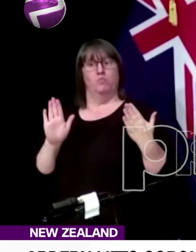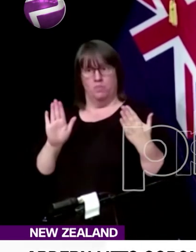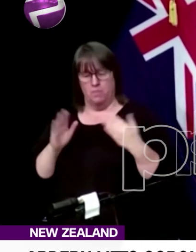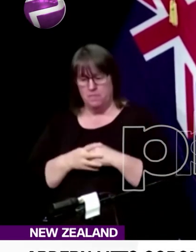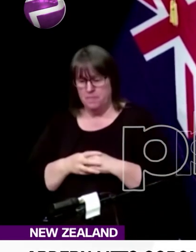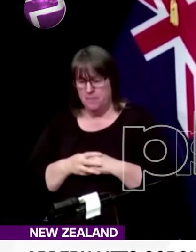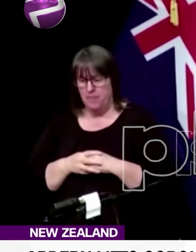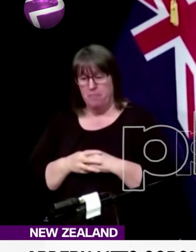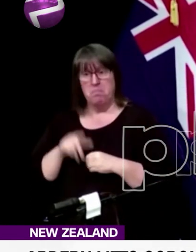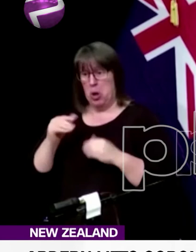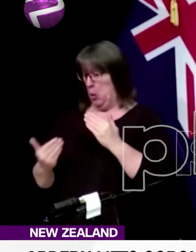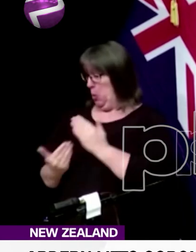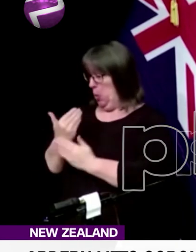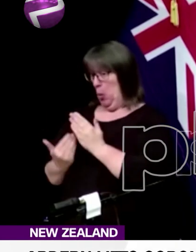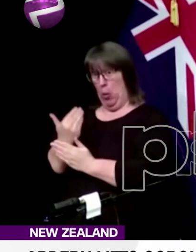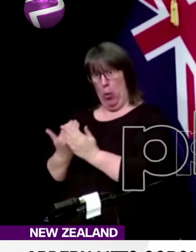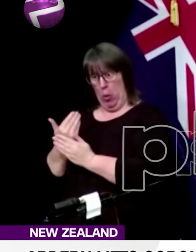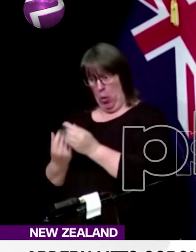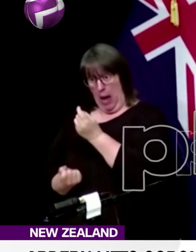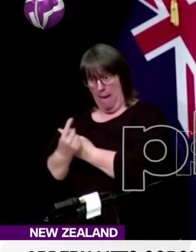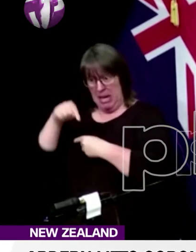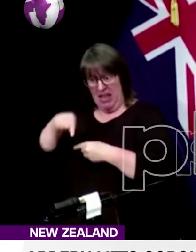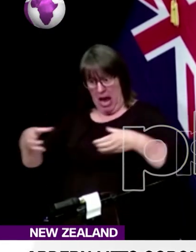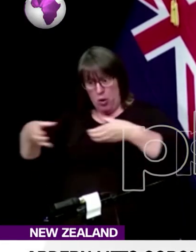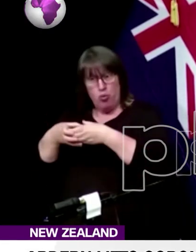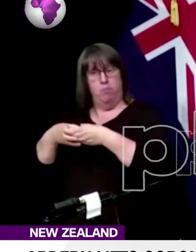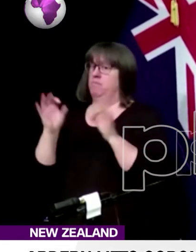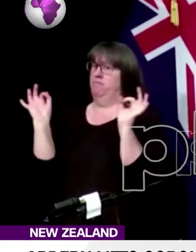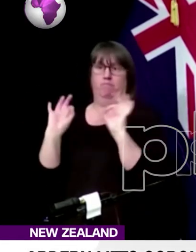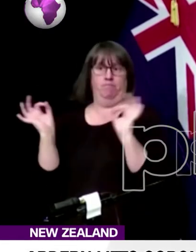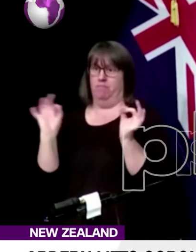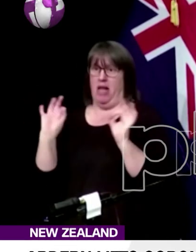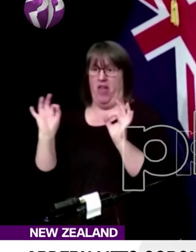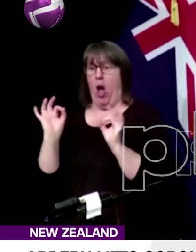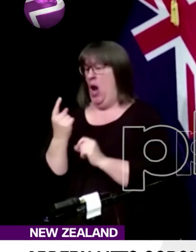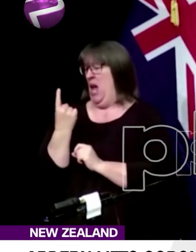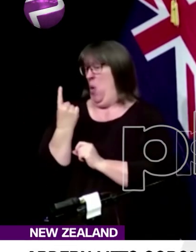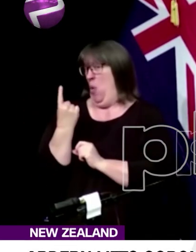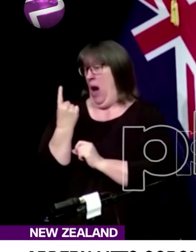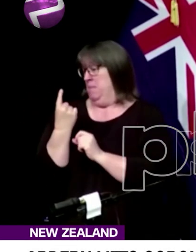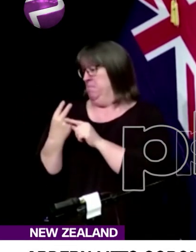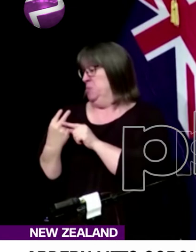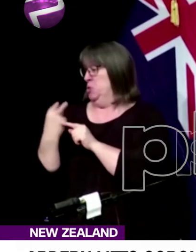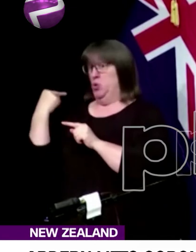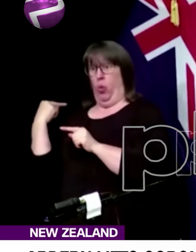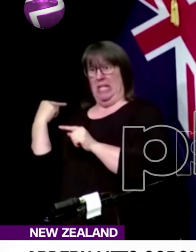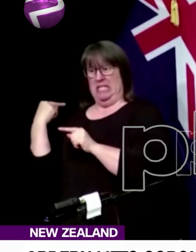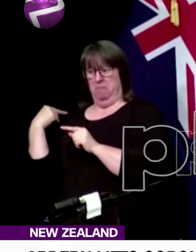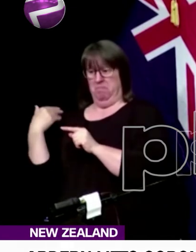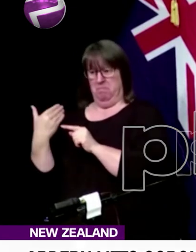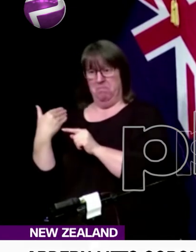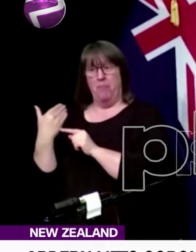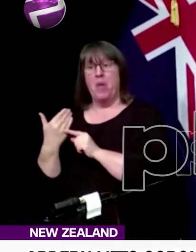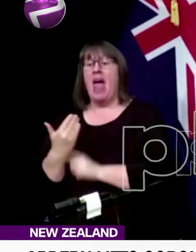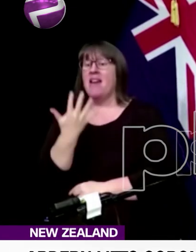There have been no new cases within that cluster for 10 days, only one case in the past 2 weeks, and only